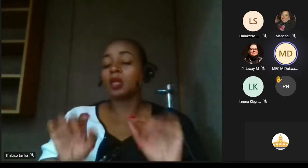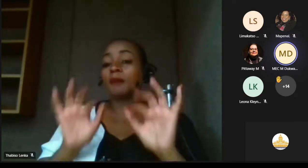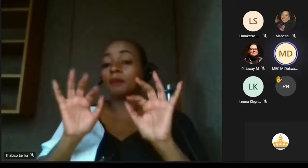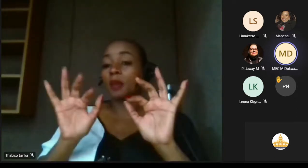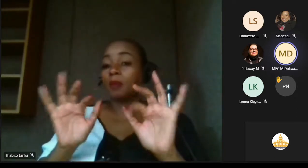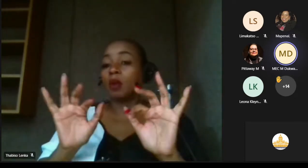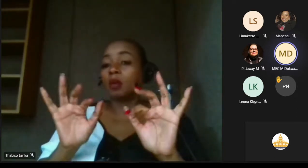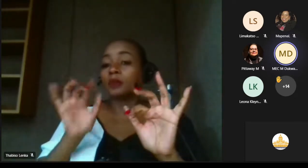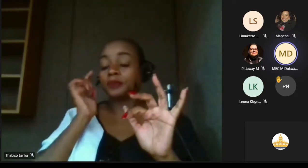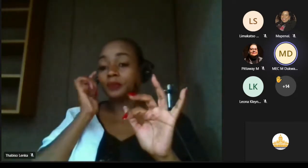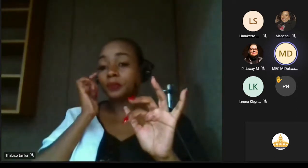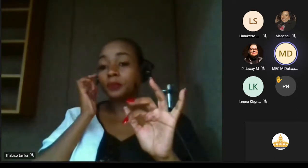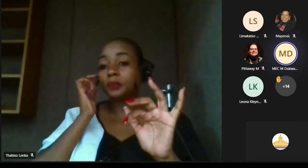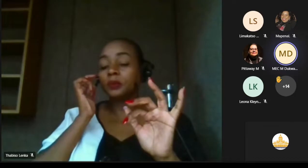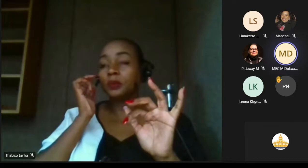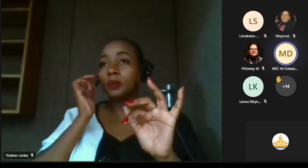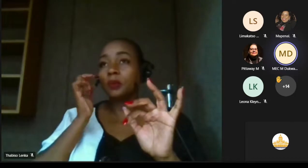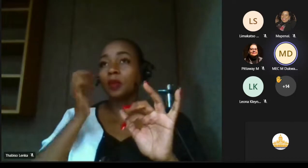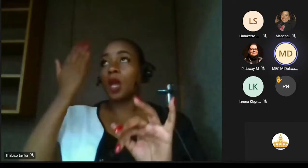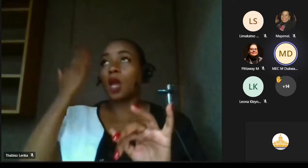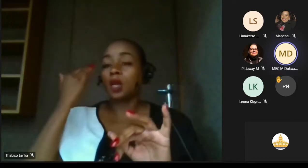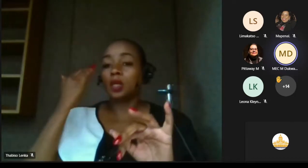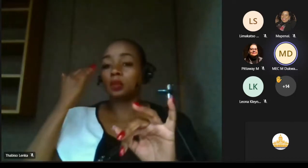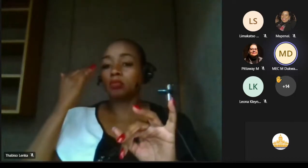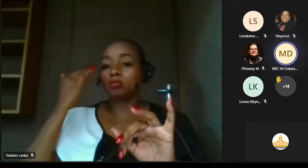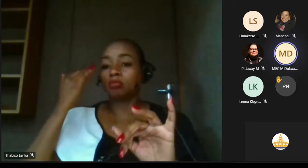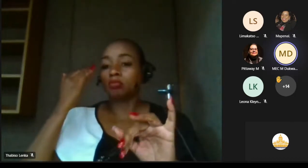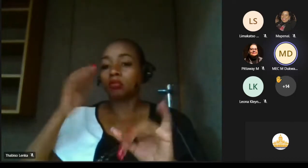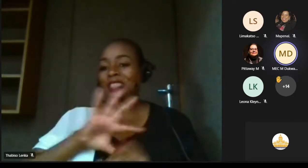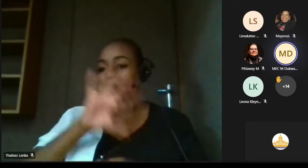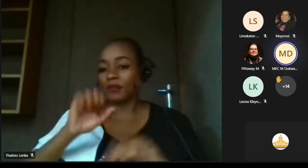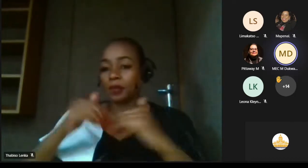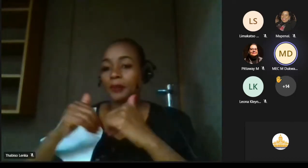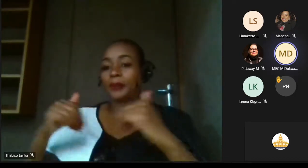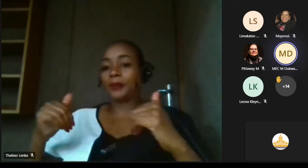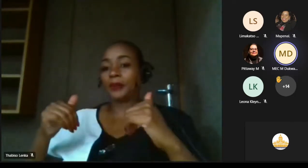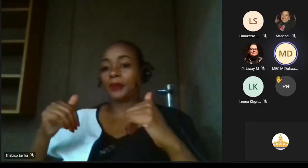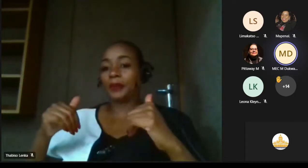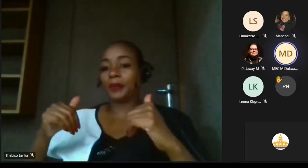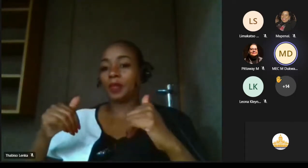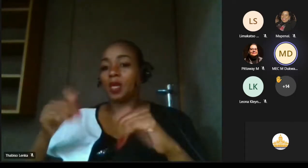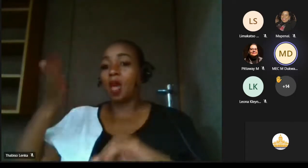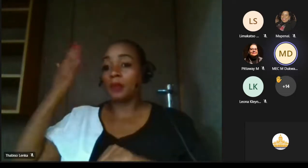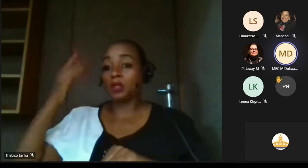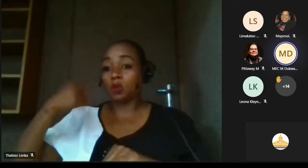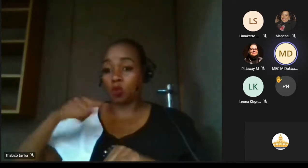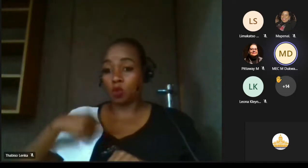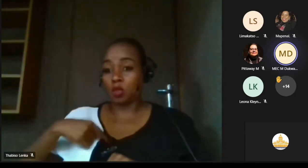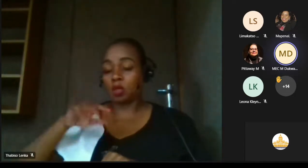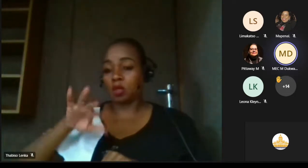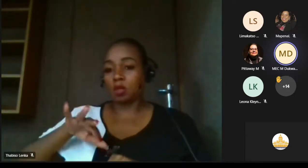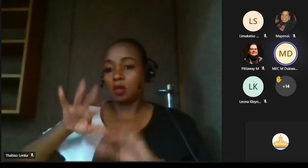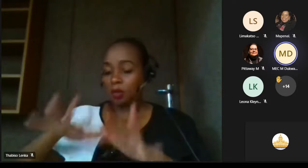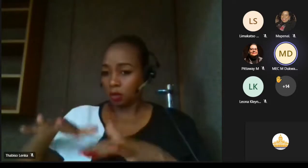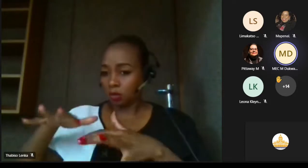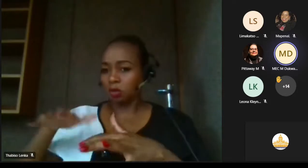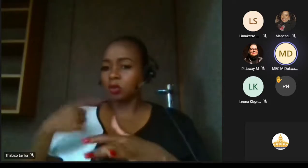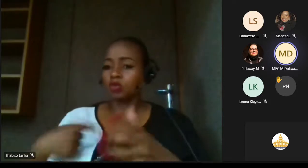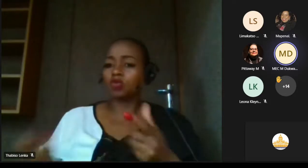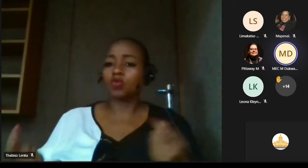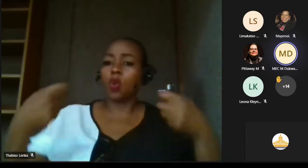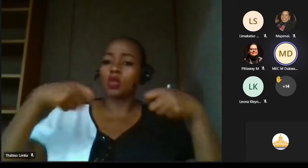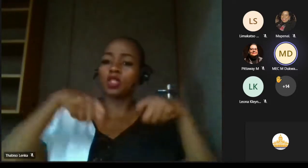the legacy of apartheid and colonialism. Our task as the Free State Legislature is to contribute in whatever